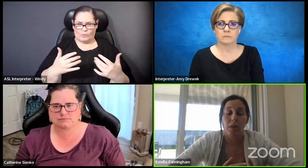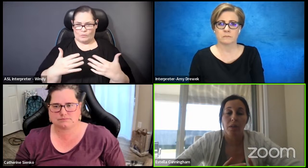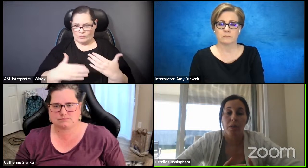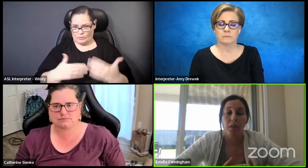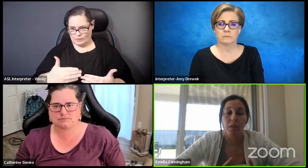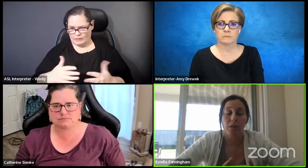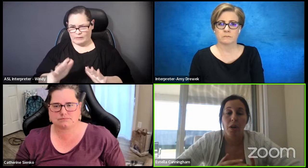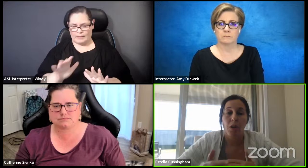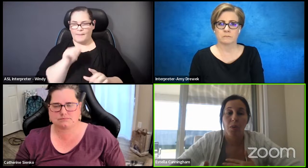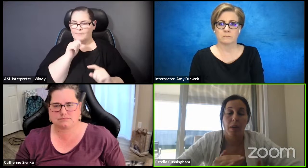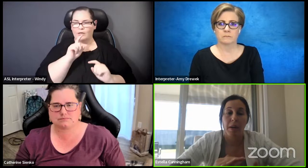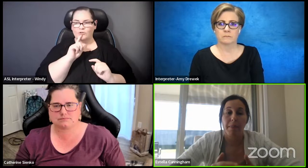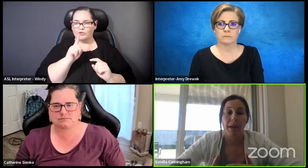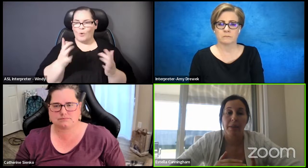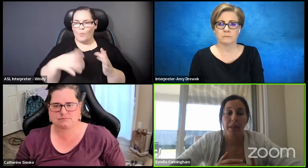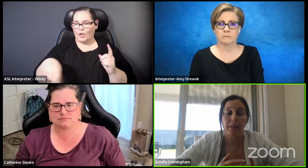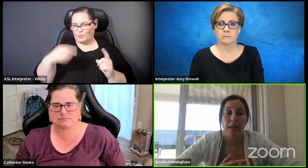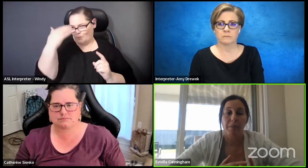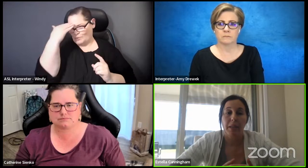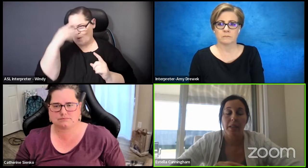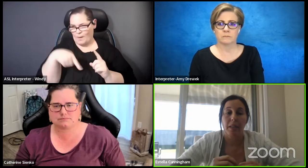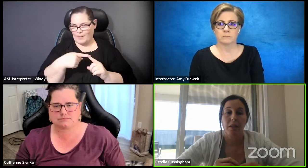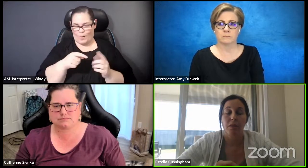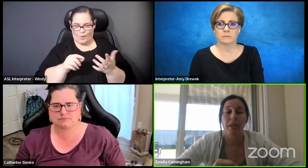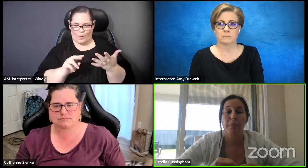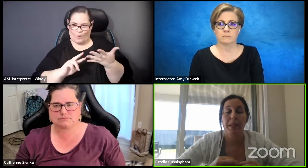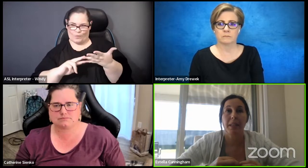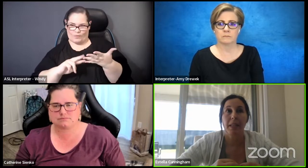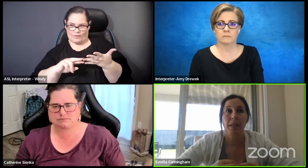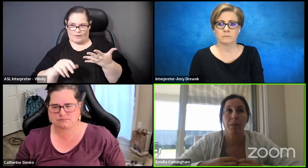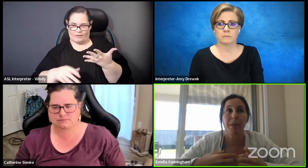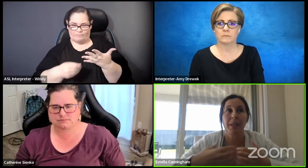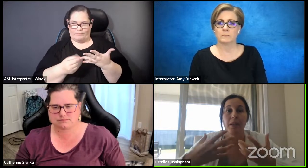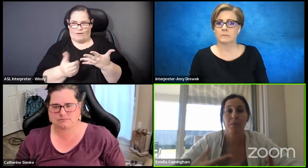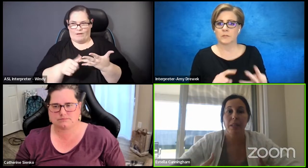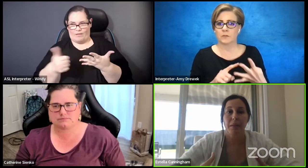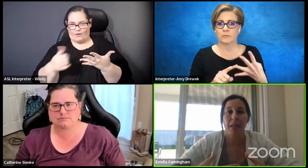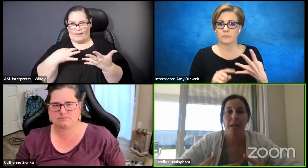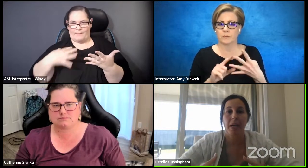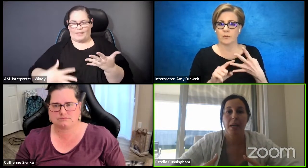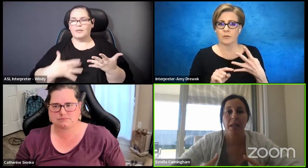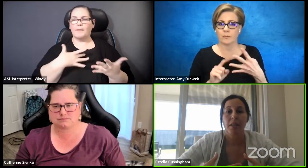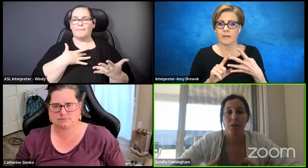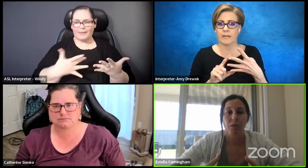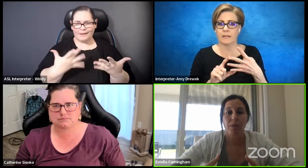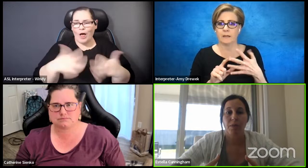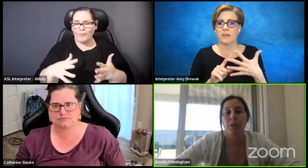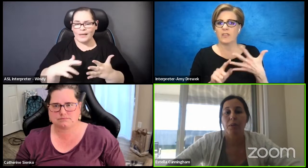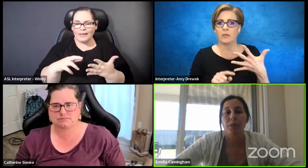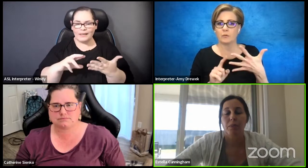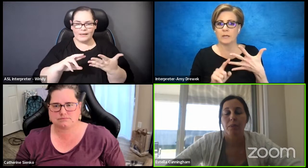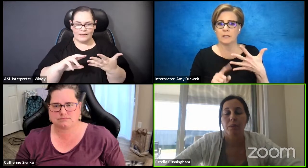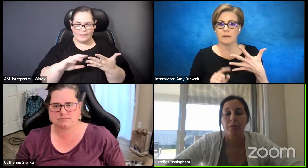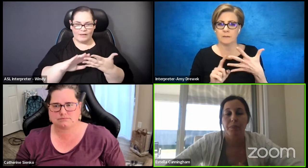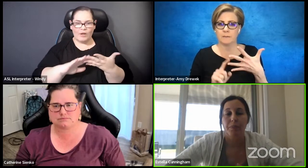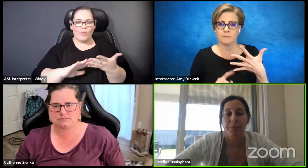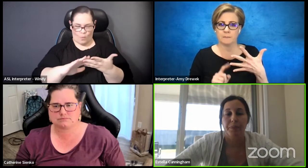you all know about the other applicants. Typically their resume to review.